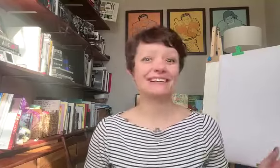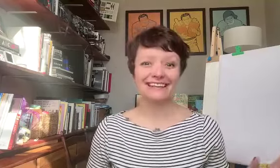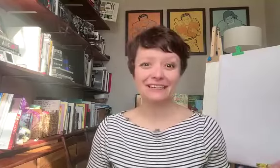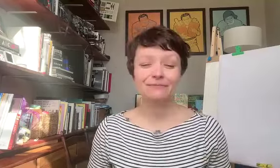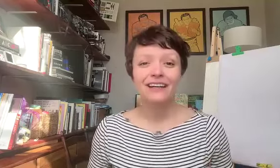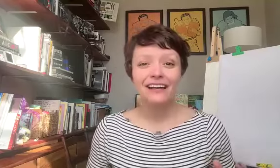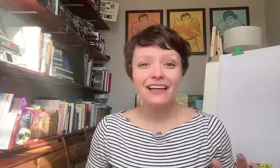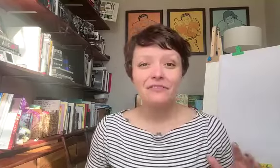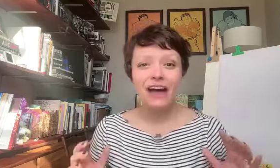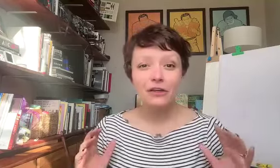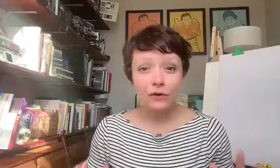squirrely, that